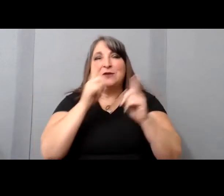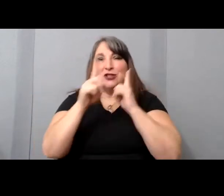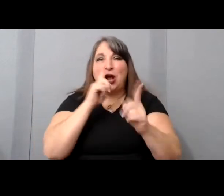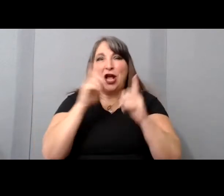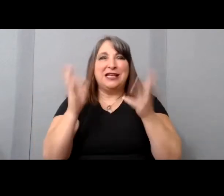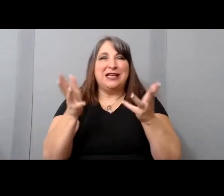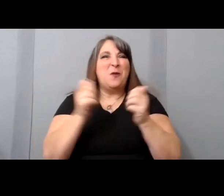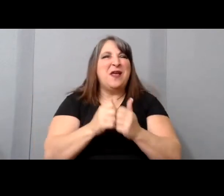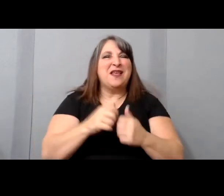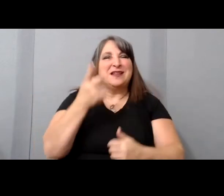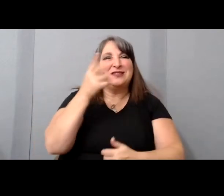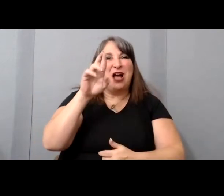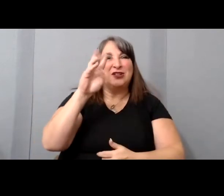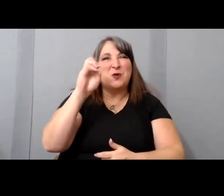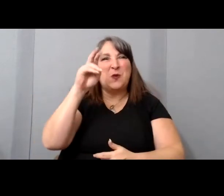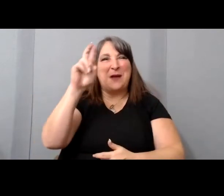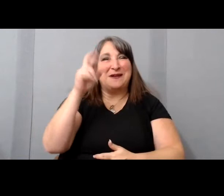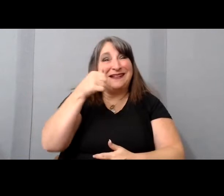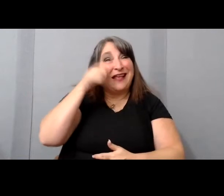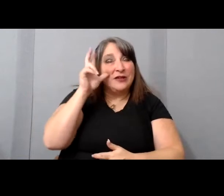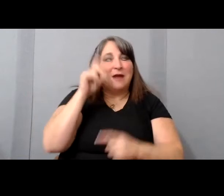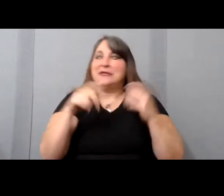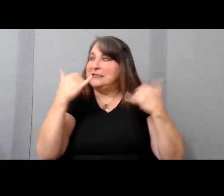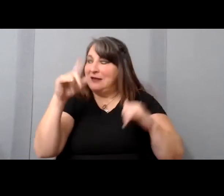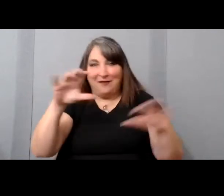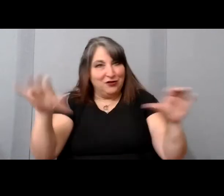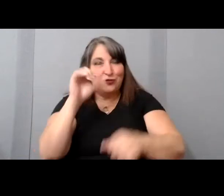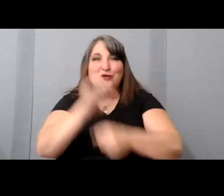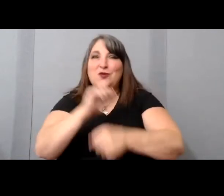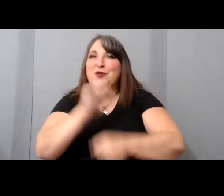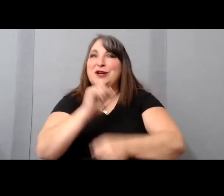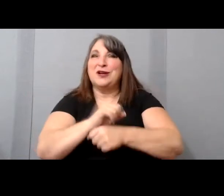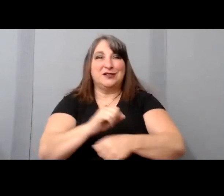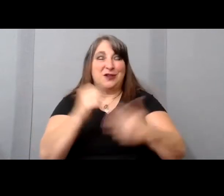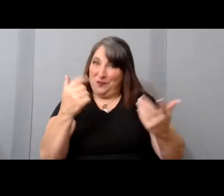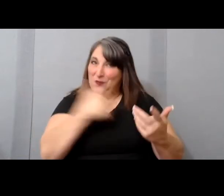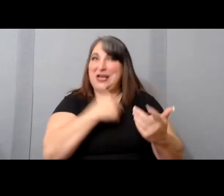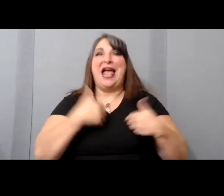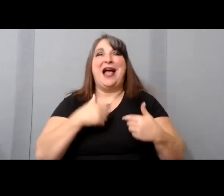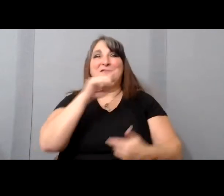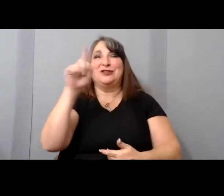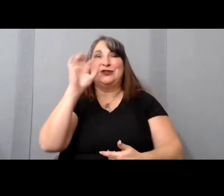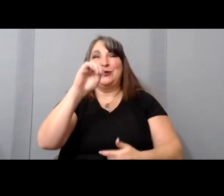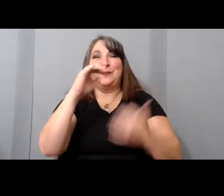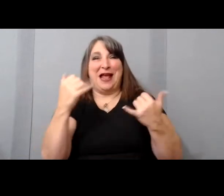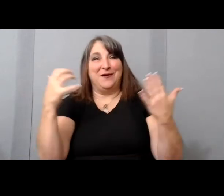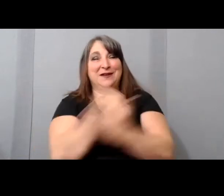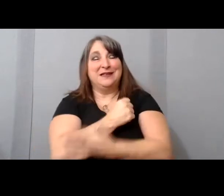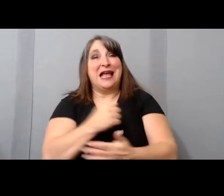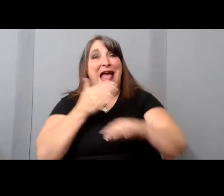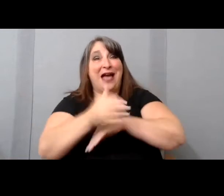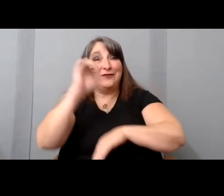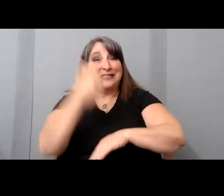the other day, but you still have to do the work, and you have, and that's what counts. Finally, after 10 days, the presidential